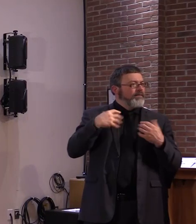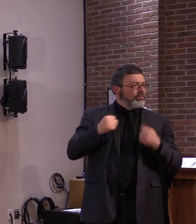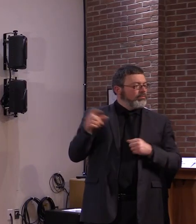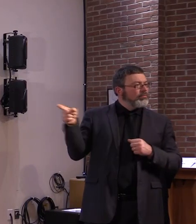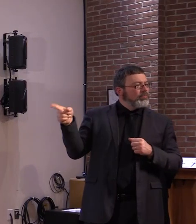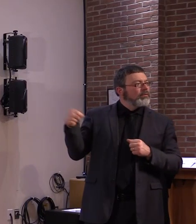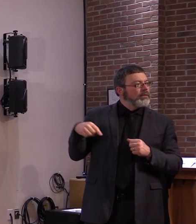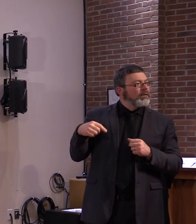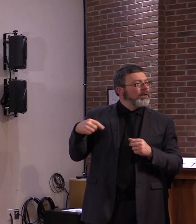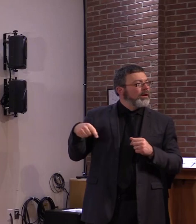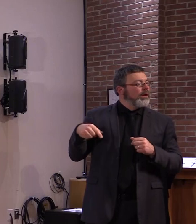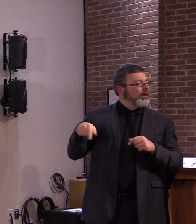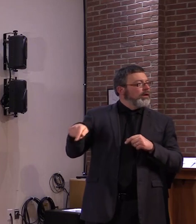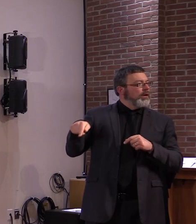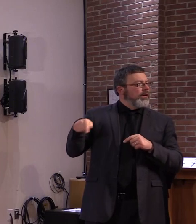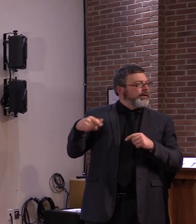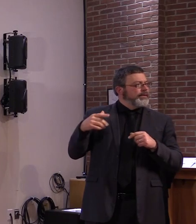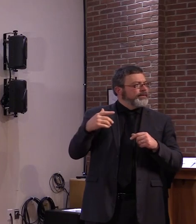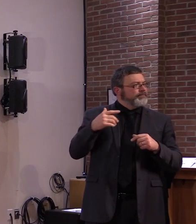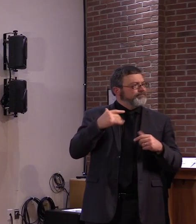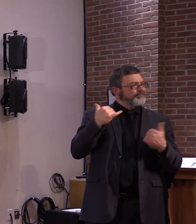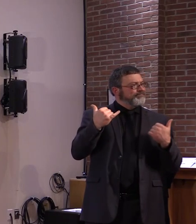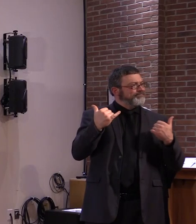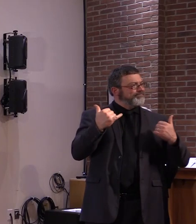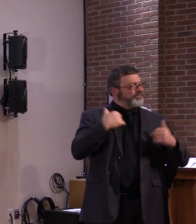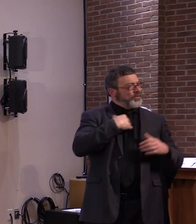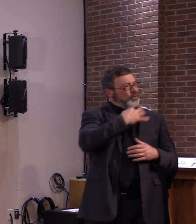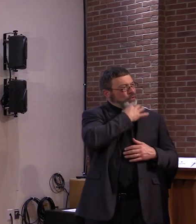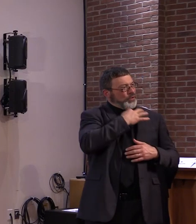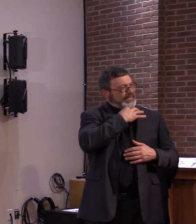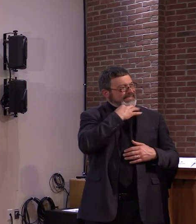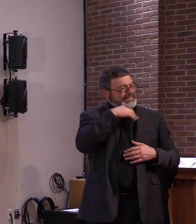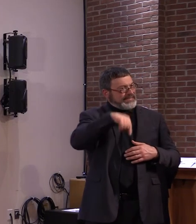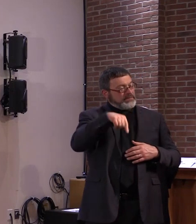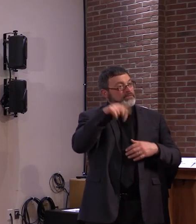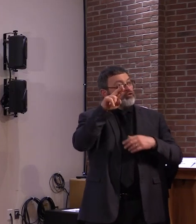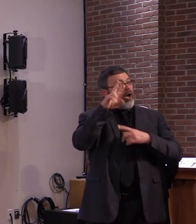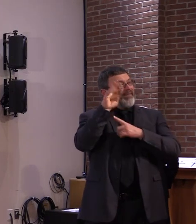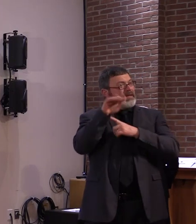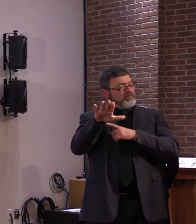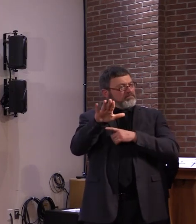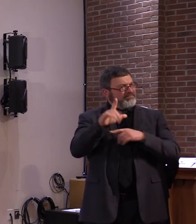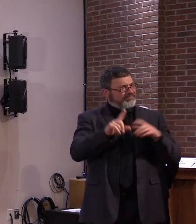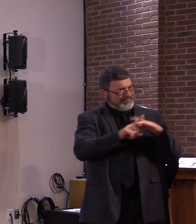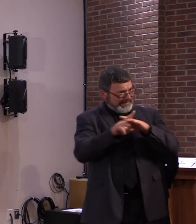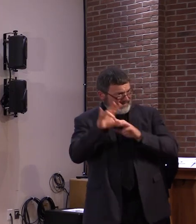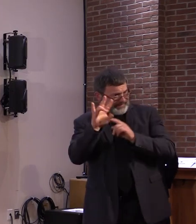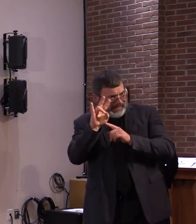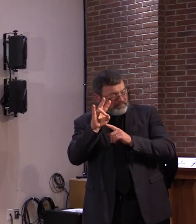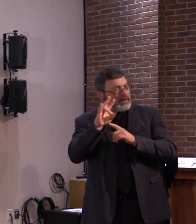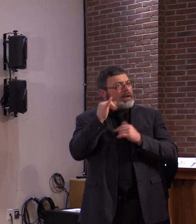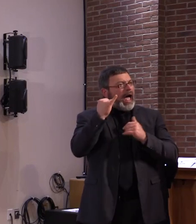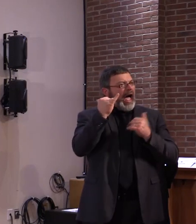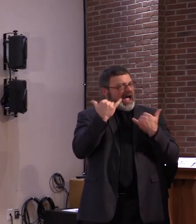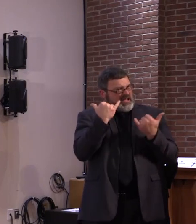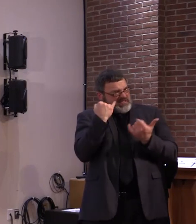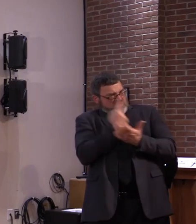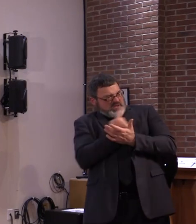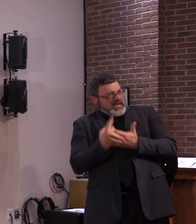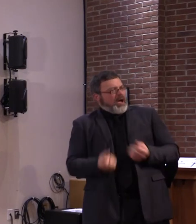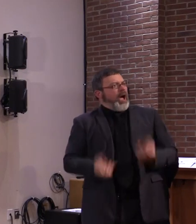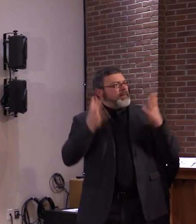cases UVM has reported to the Department of Health this week. I think it has been answered, but Dr. Levine.